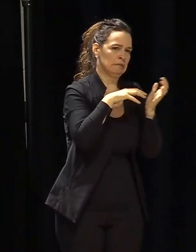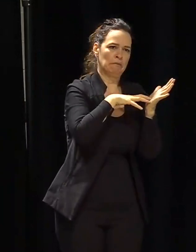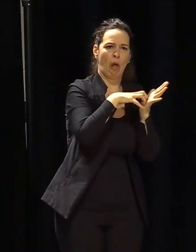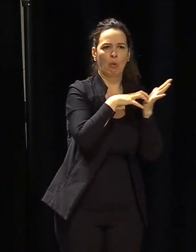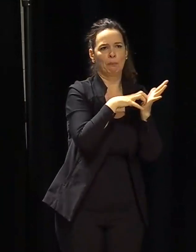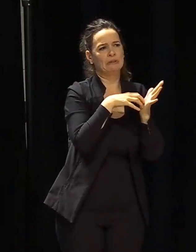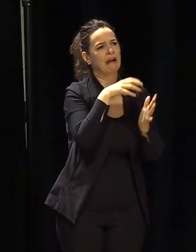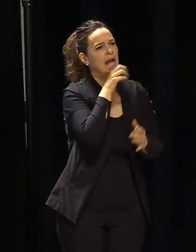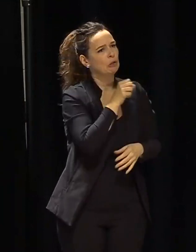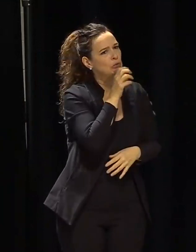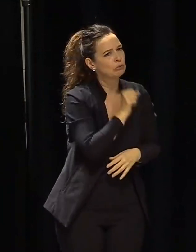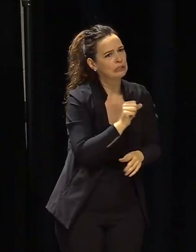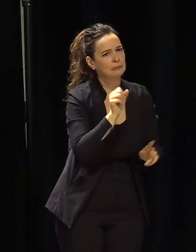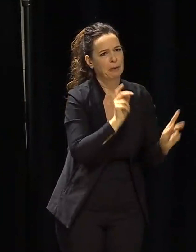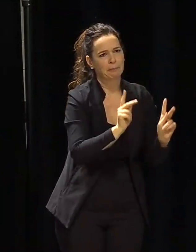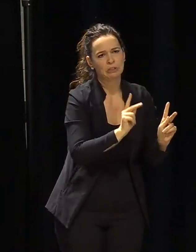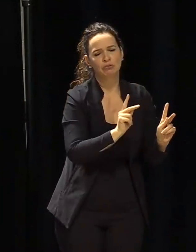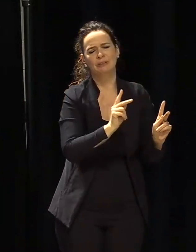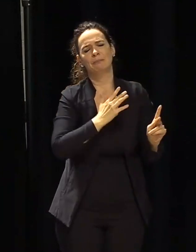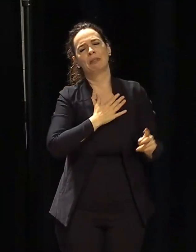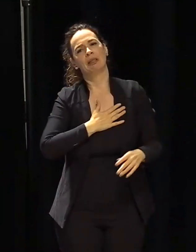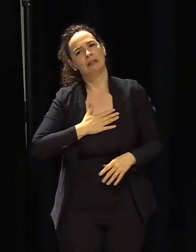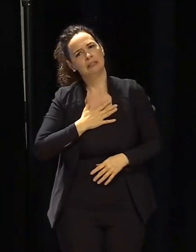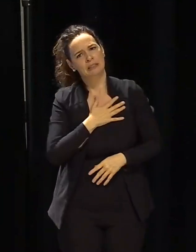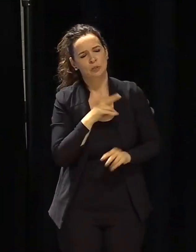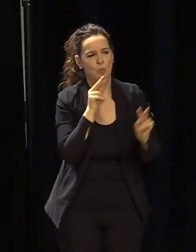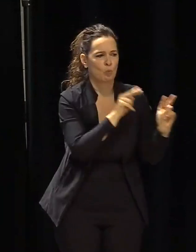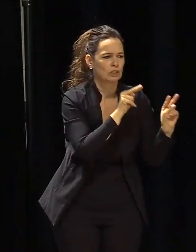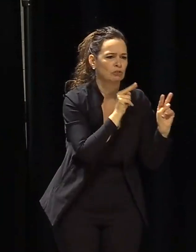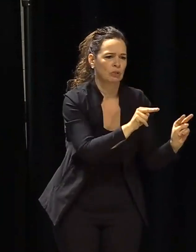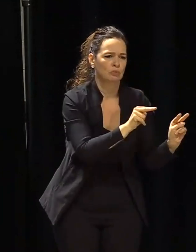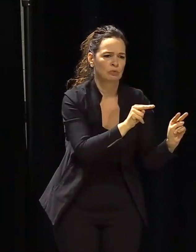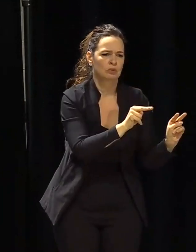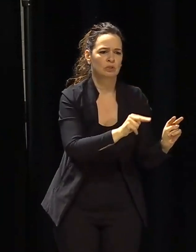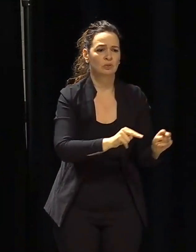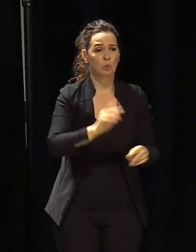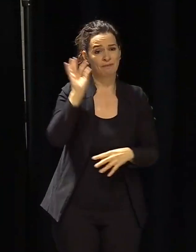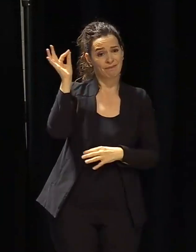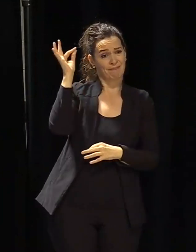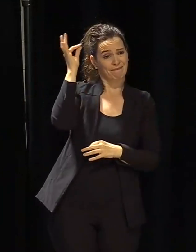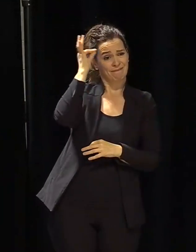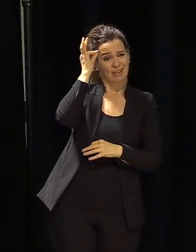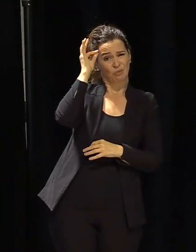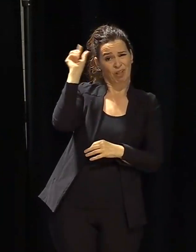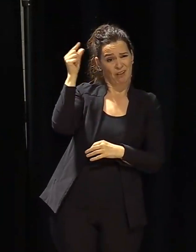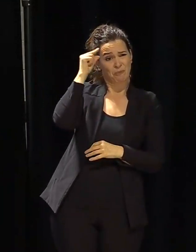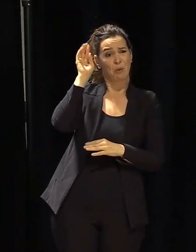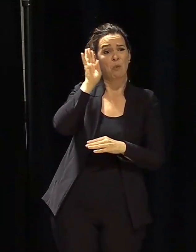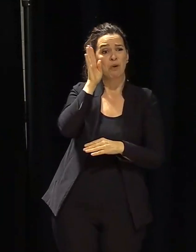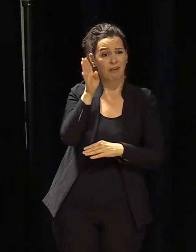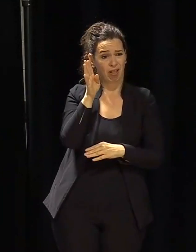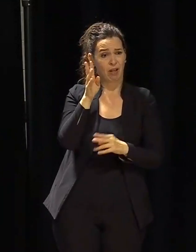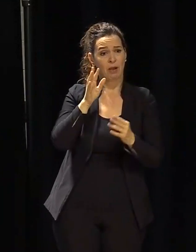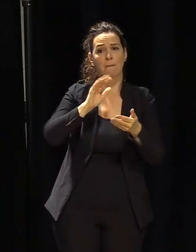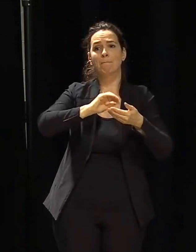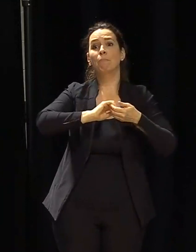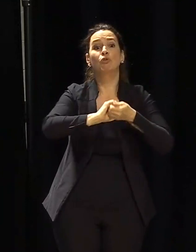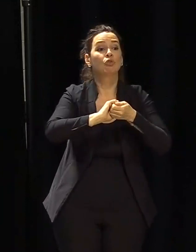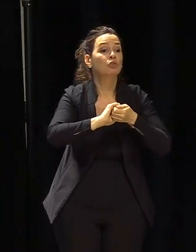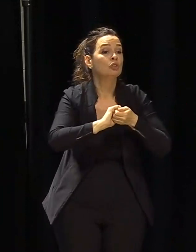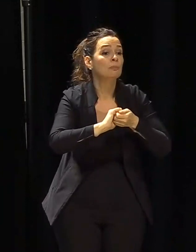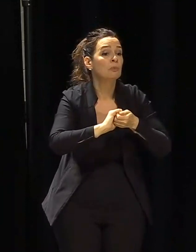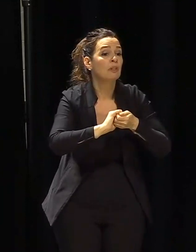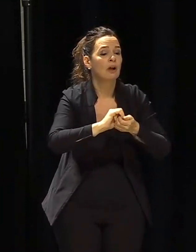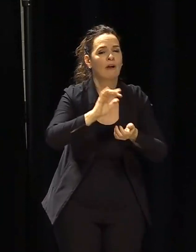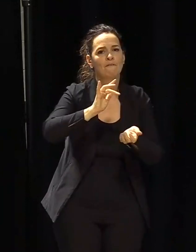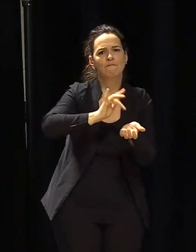about the nursing homes are going to be vaccinated. The federal government's going to partner with some pharmacies, and the first dose